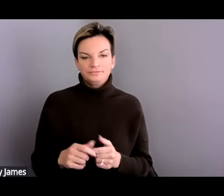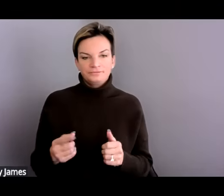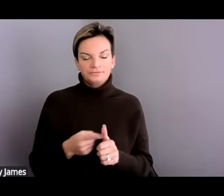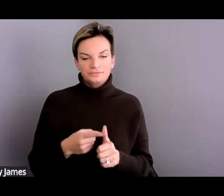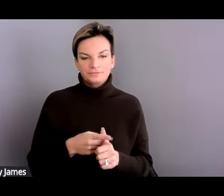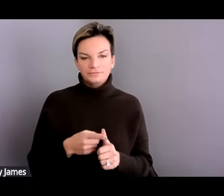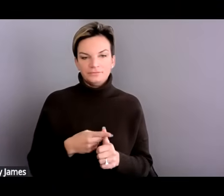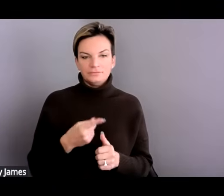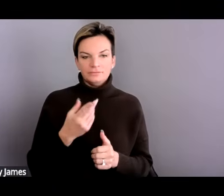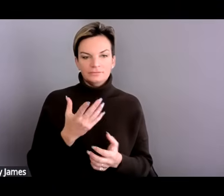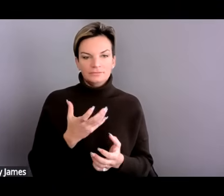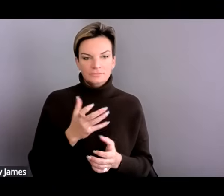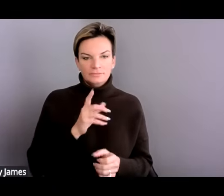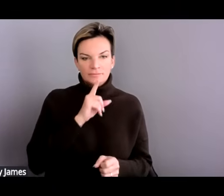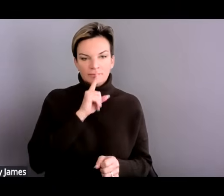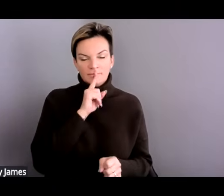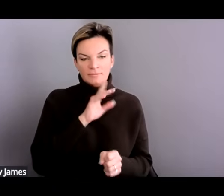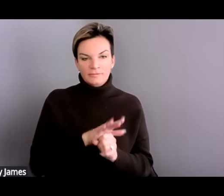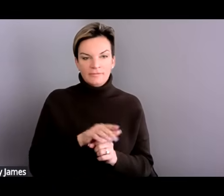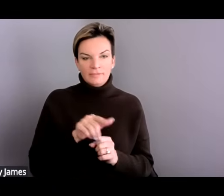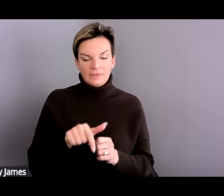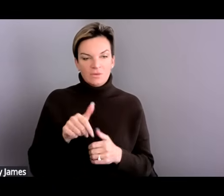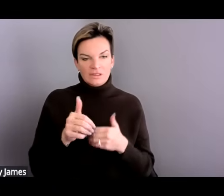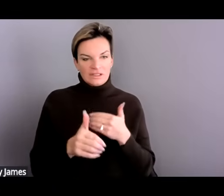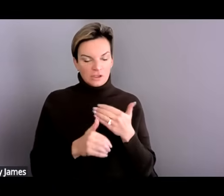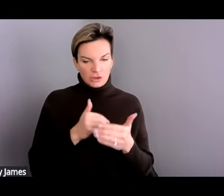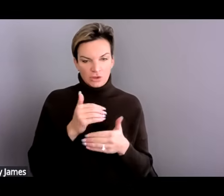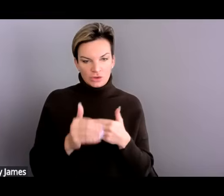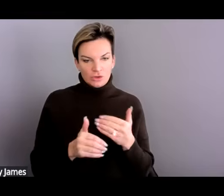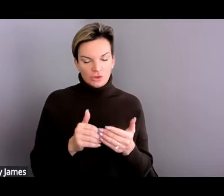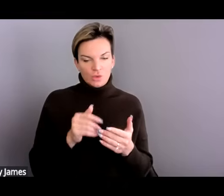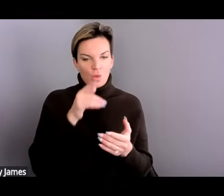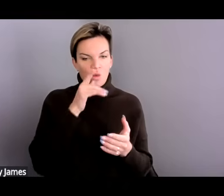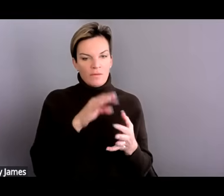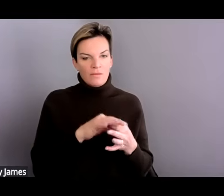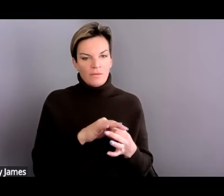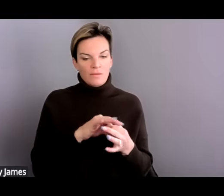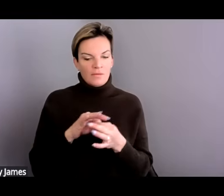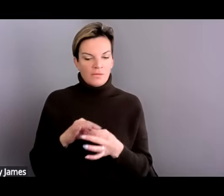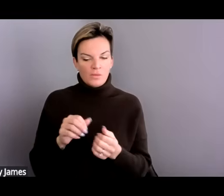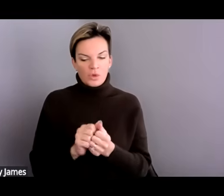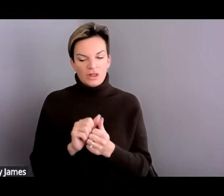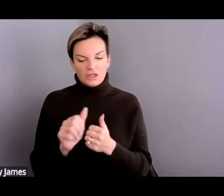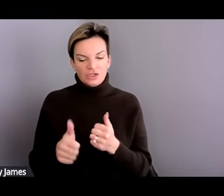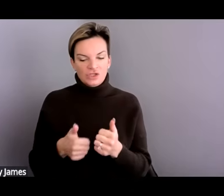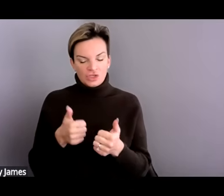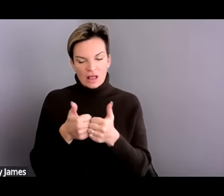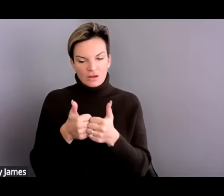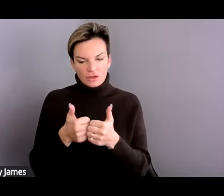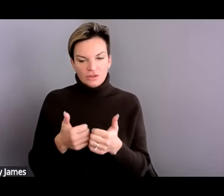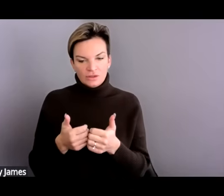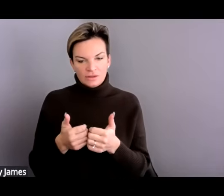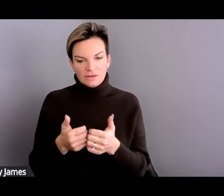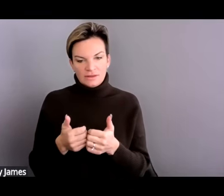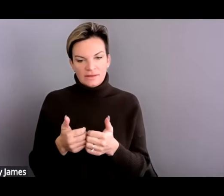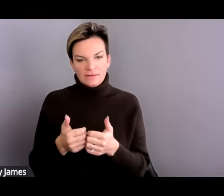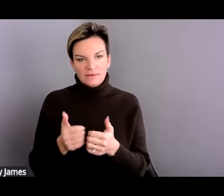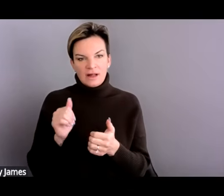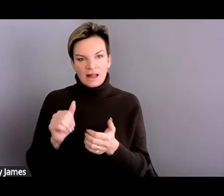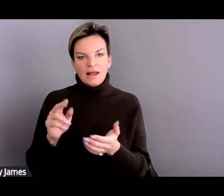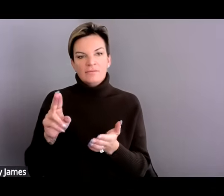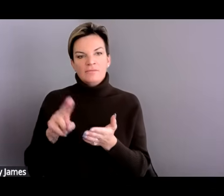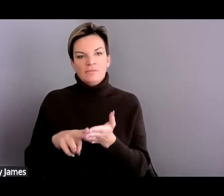confirm that these procedures will also be applied to challenges to circulator signatures on ballot